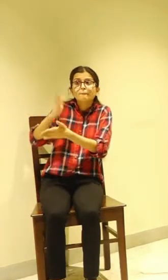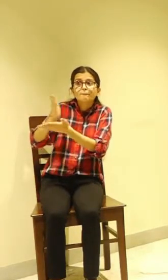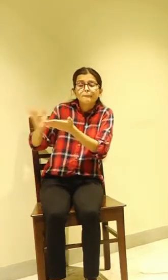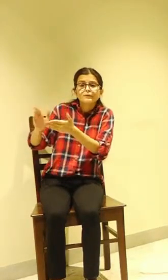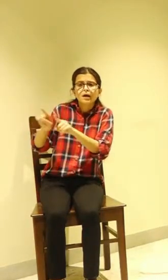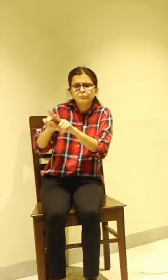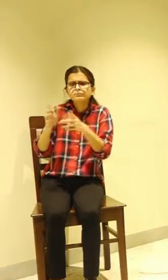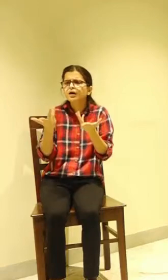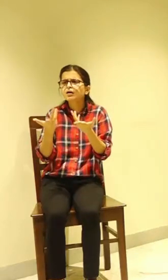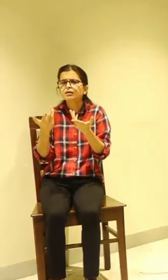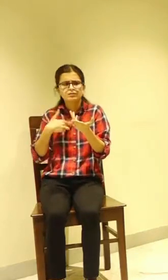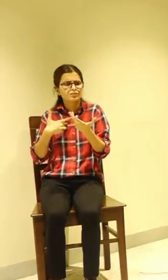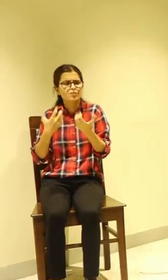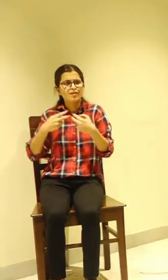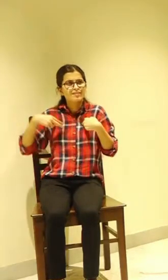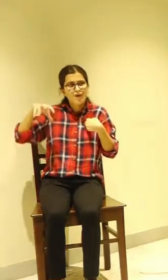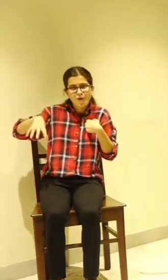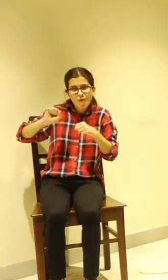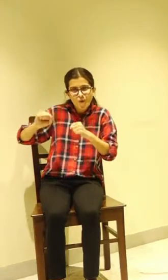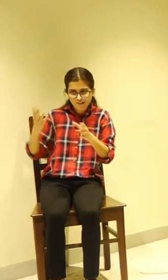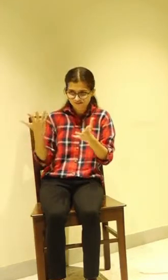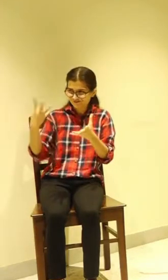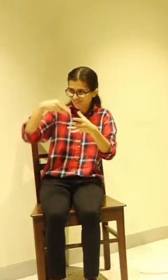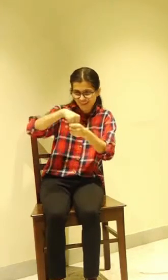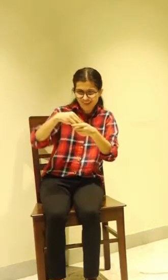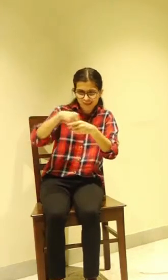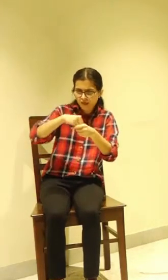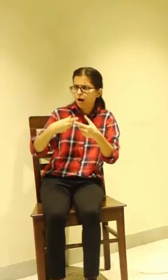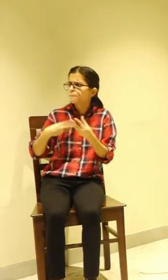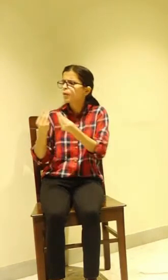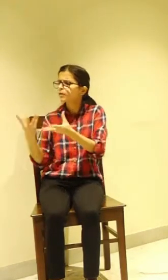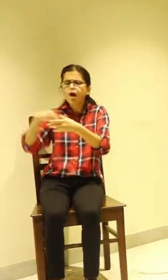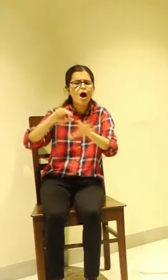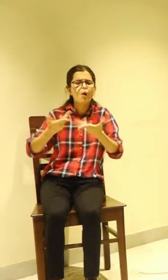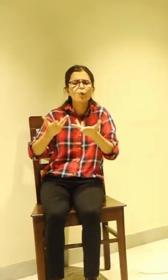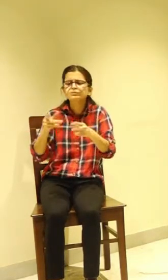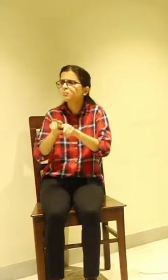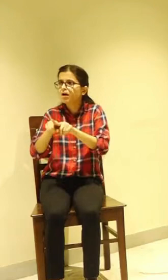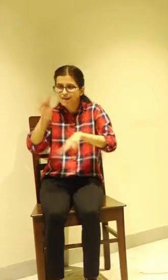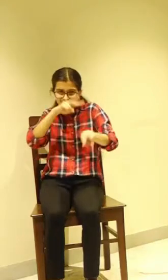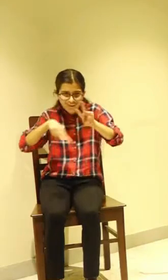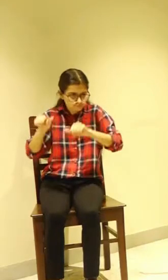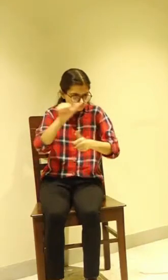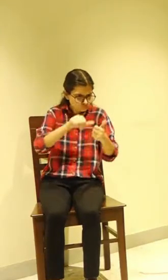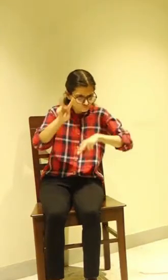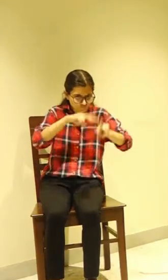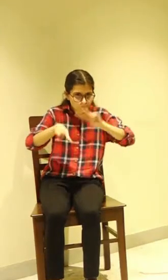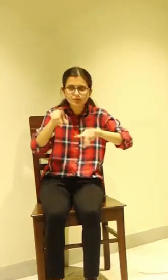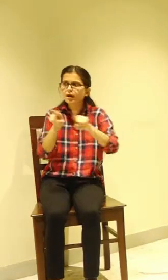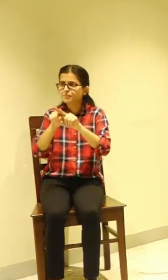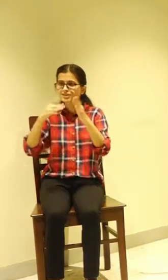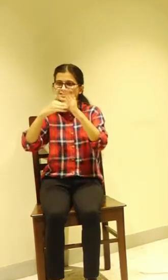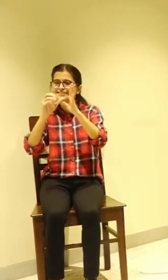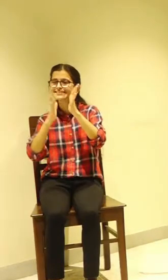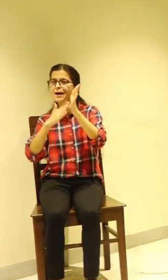should not have courts interfering with how property is being taken away. We shouldn't have them reviewing when zamindars' properties are taken